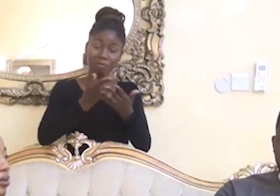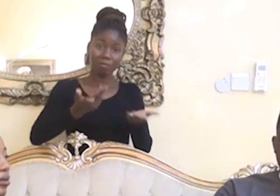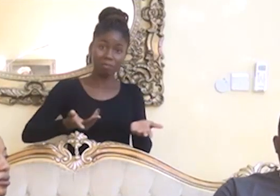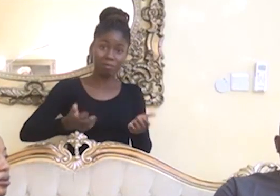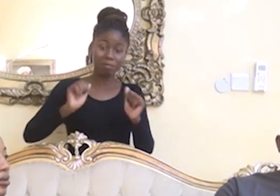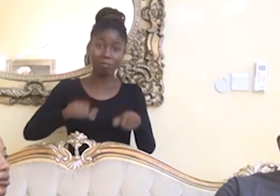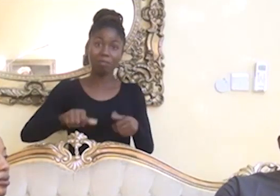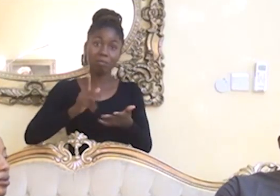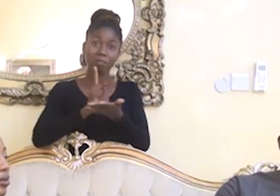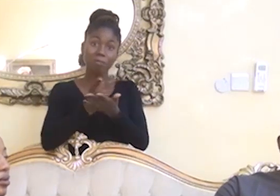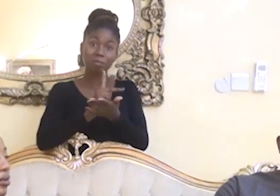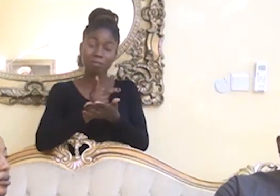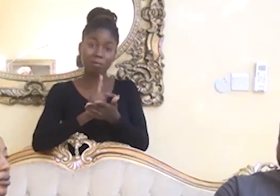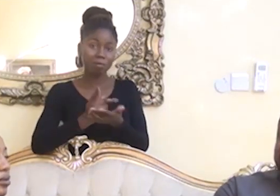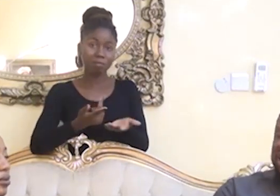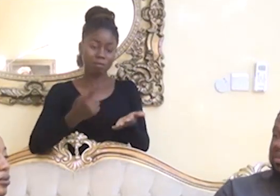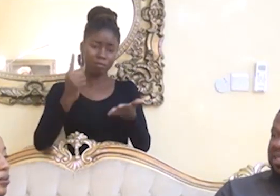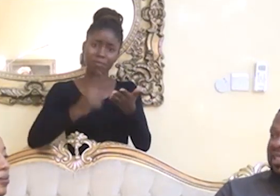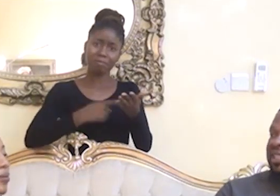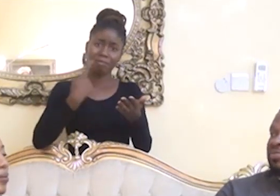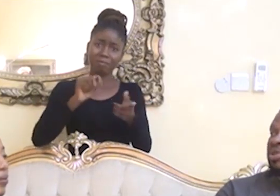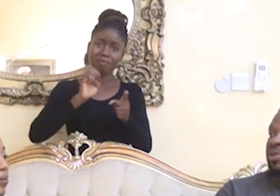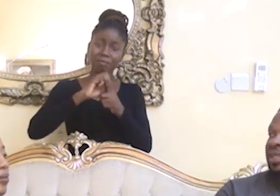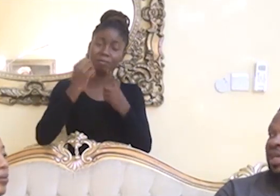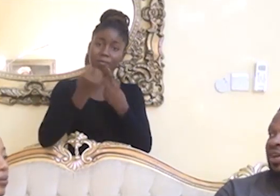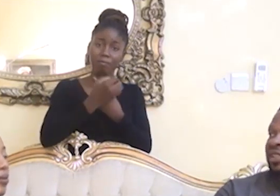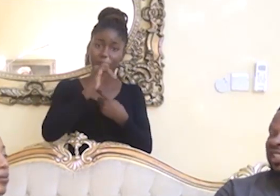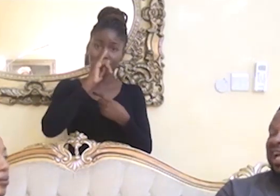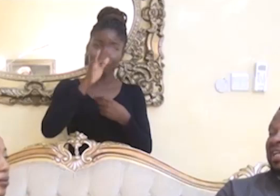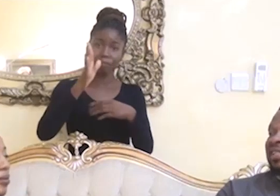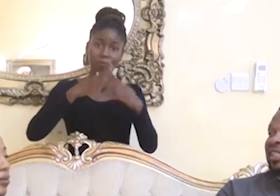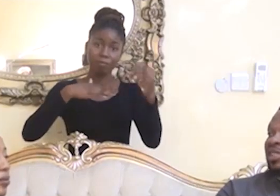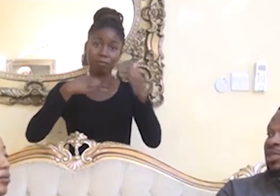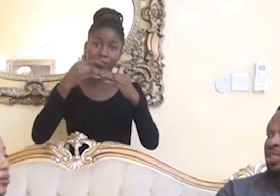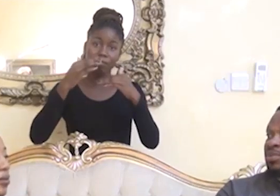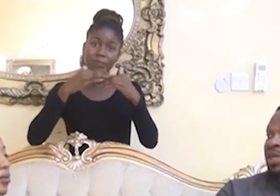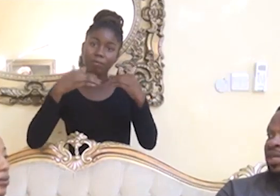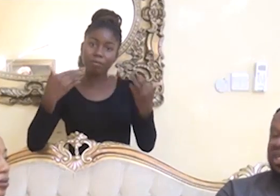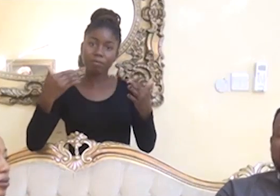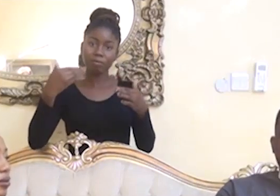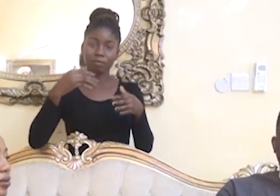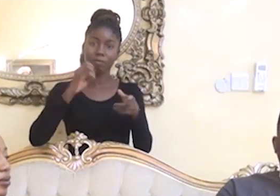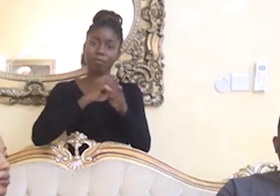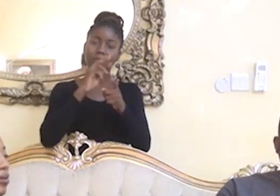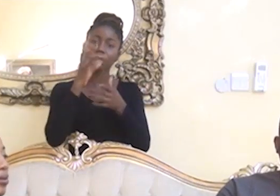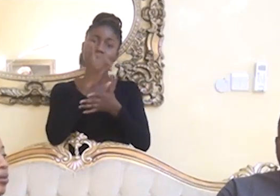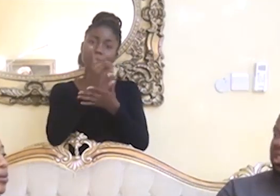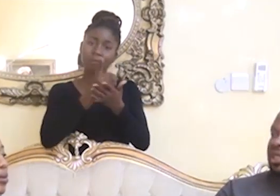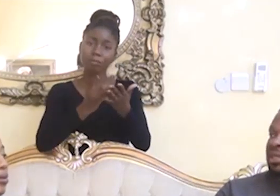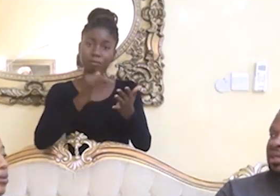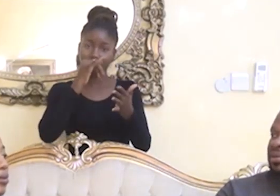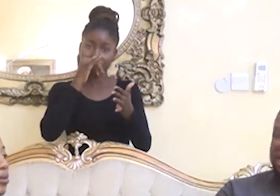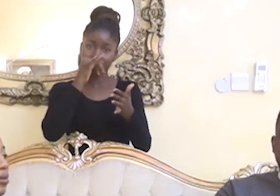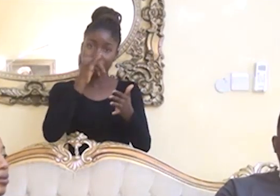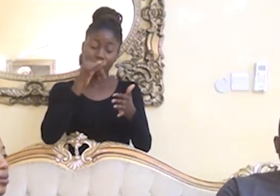Once the environment is built or designed in such a way, he or